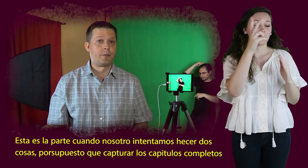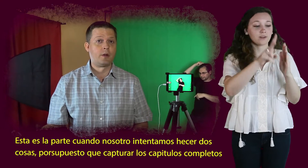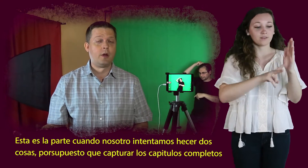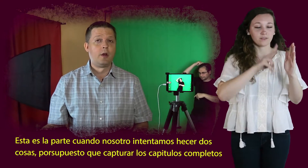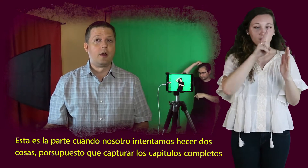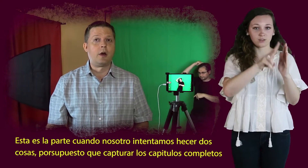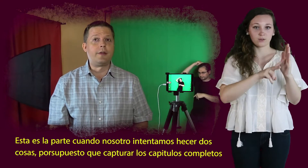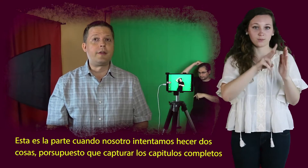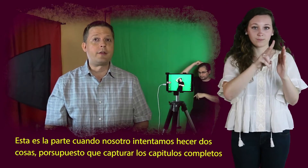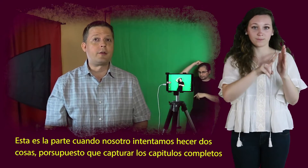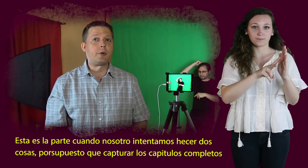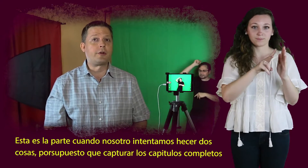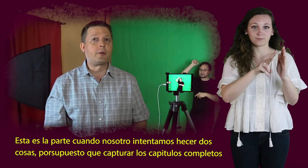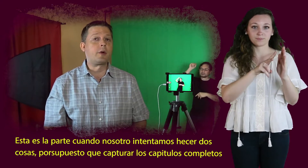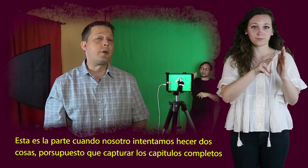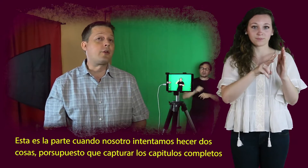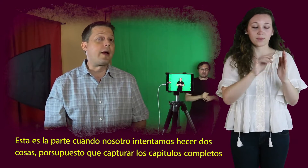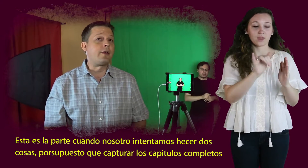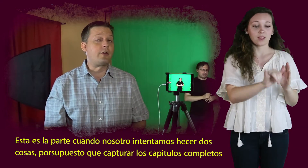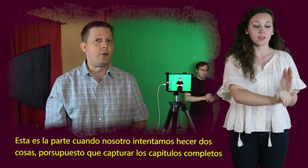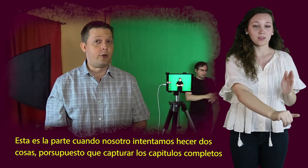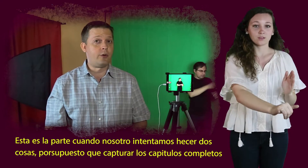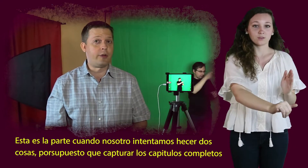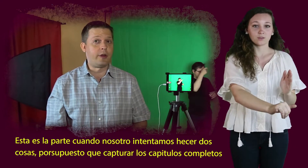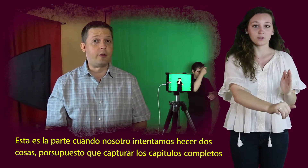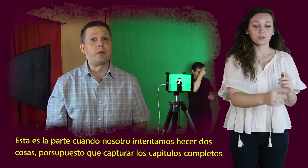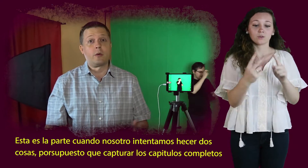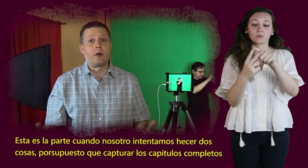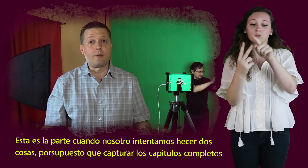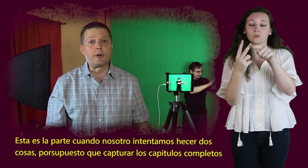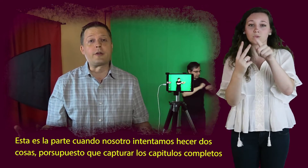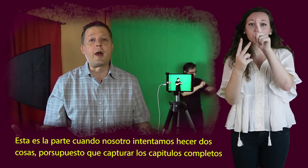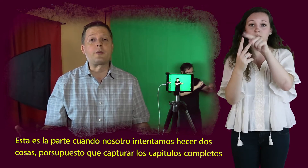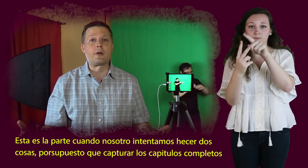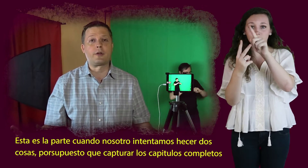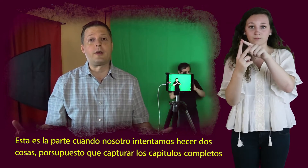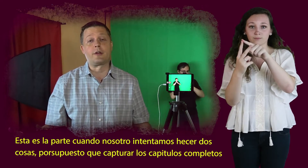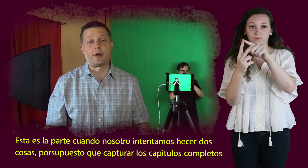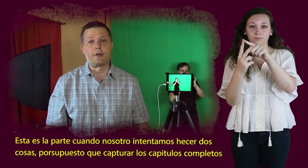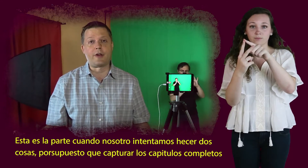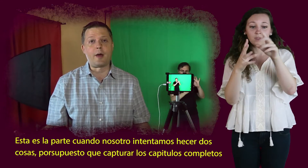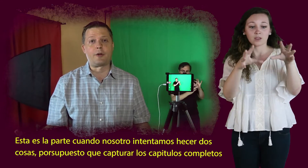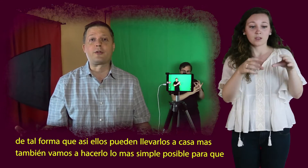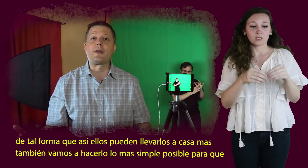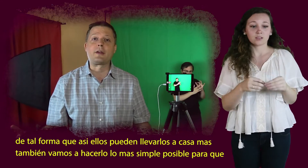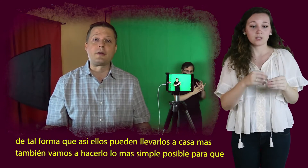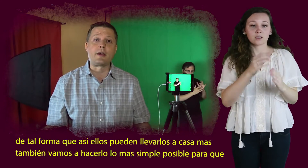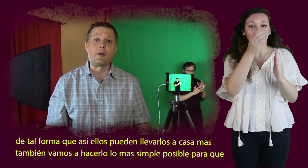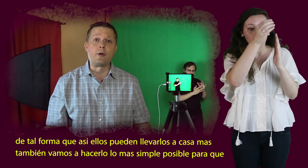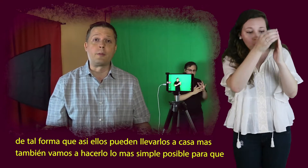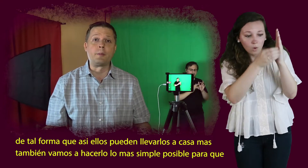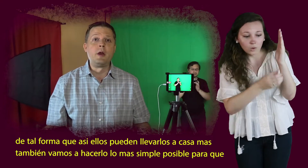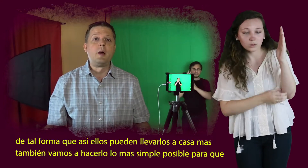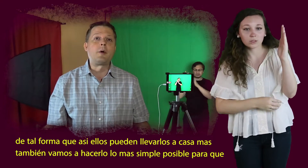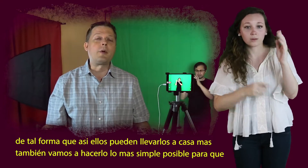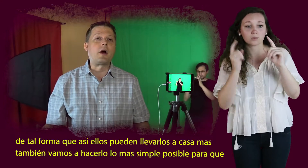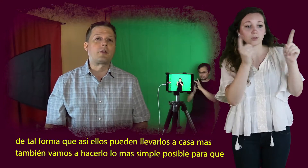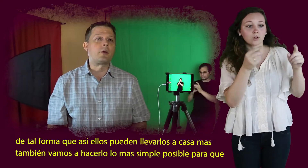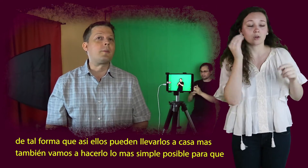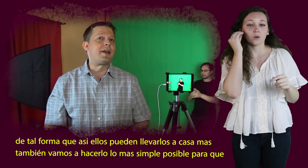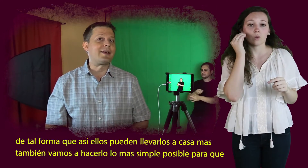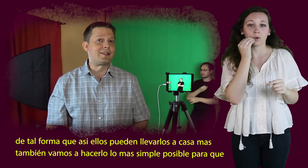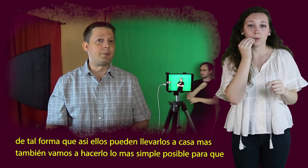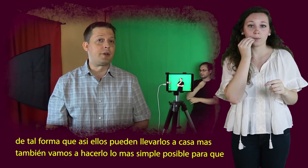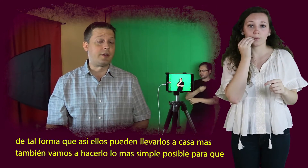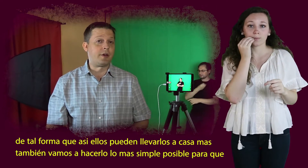video. This is a portion where we try to do 2 things. Of course, capture the entire chapter so they can take it home, but we